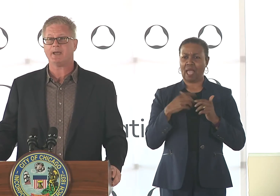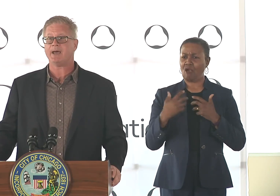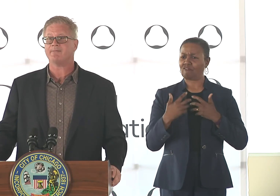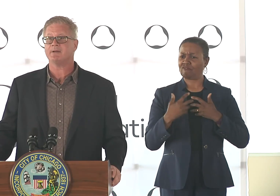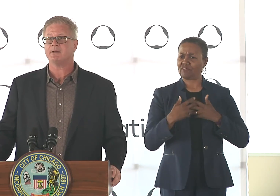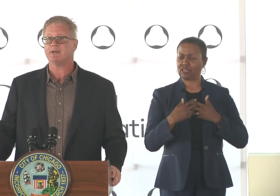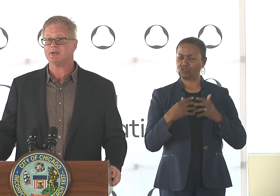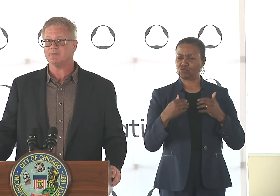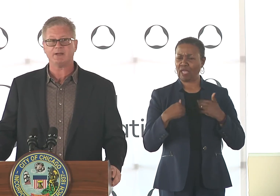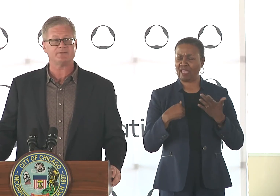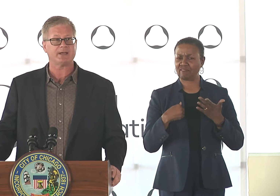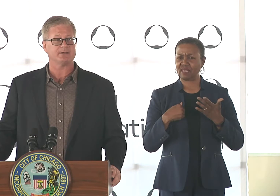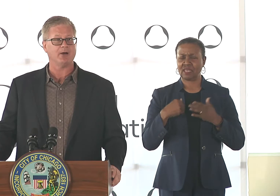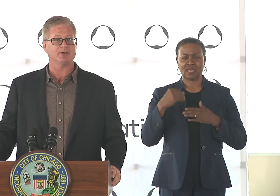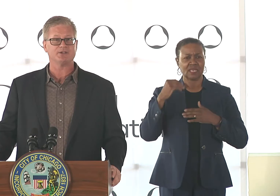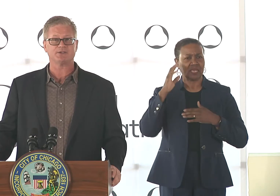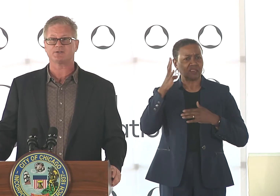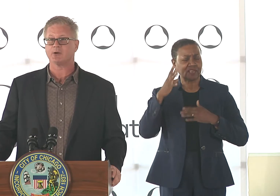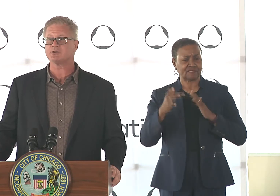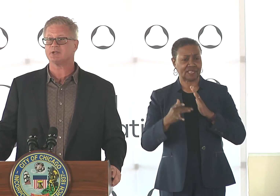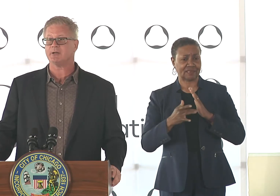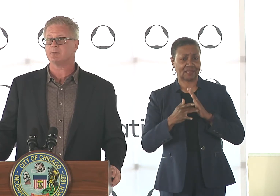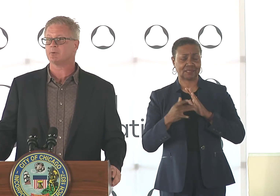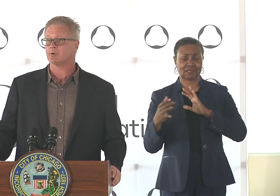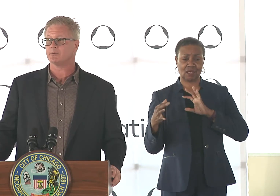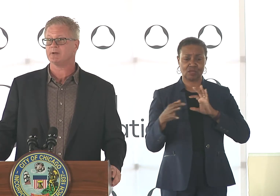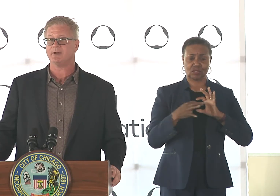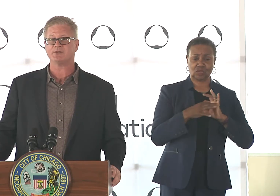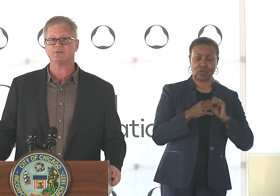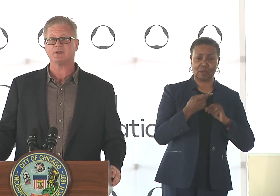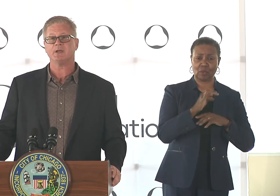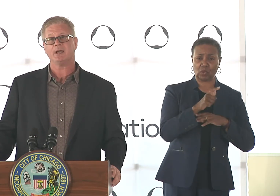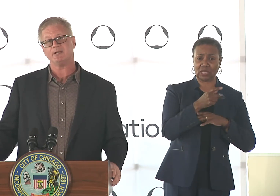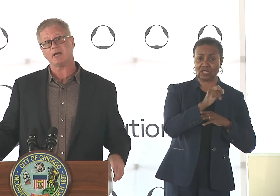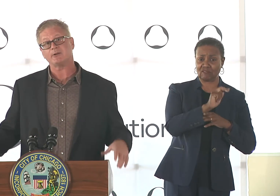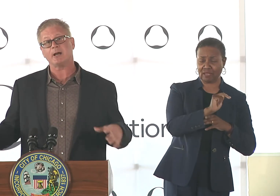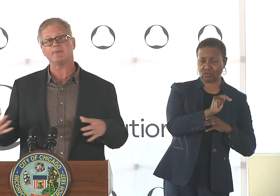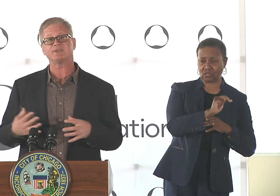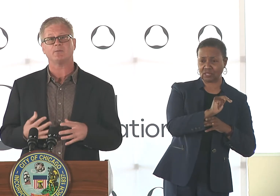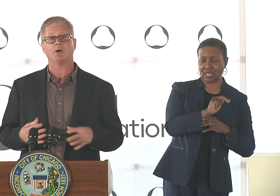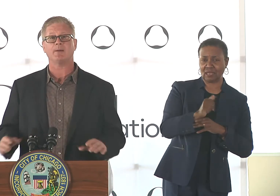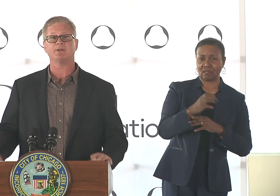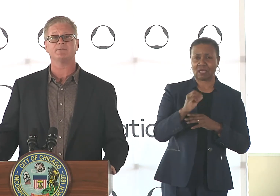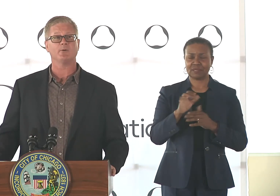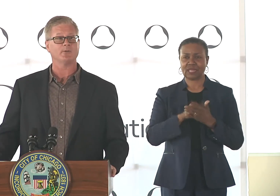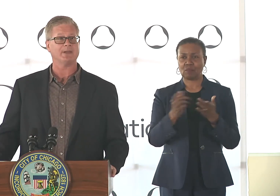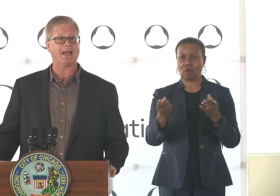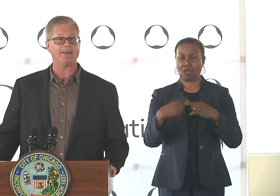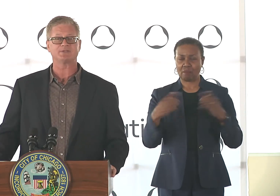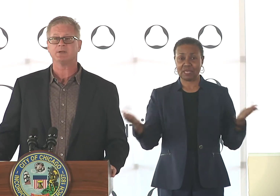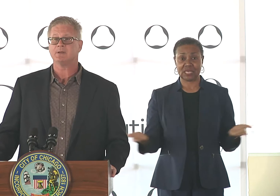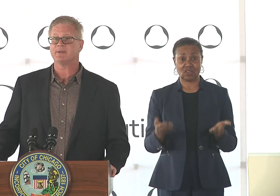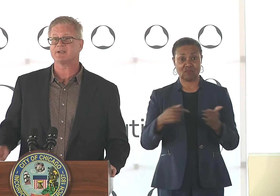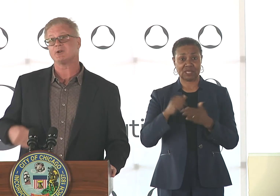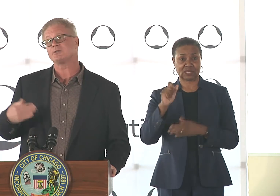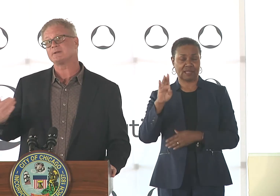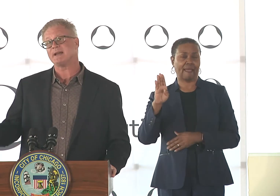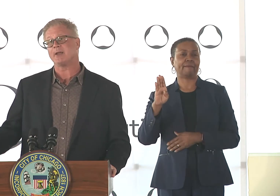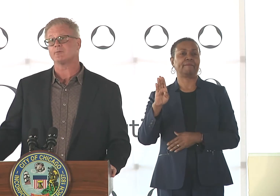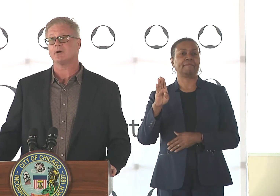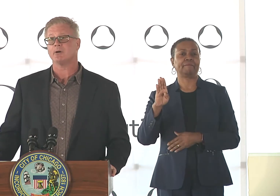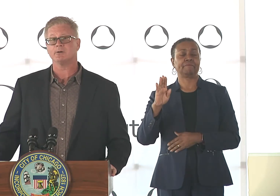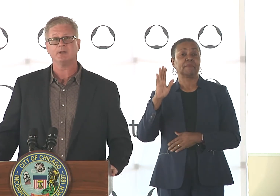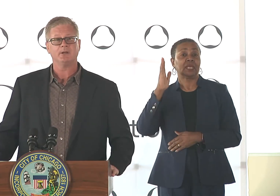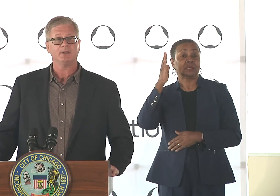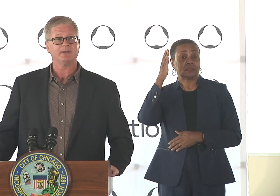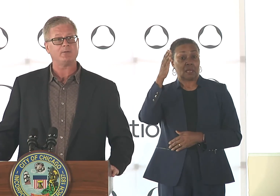to have innovative technologies associated with Portal Innovations and the other companies that will come into Fulton Labs, because ultimately down